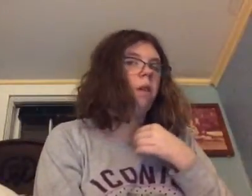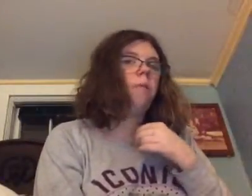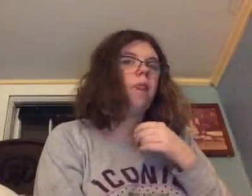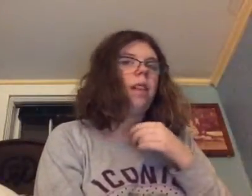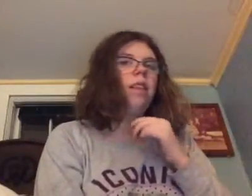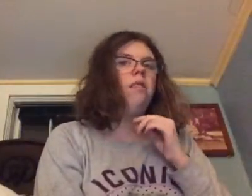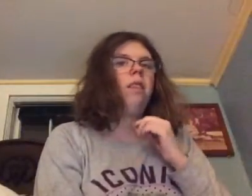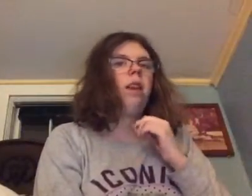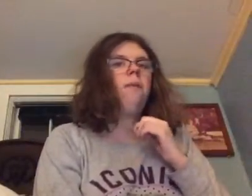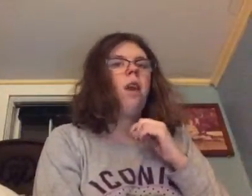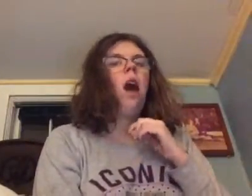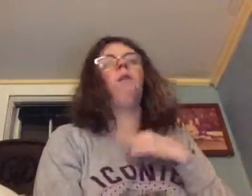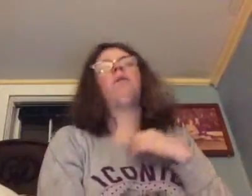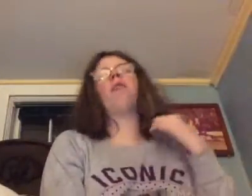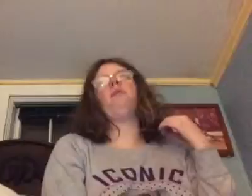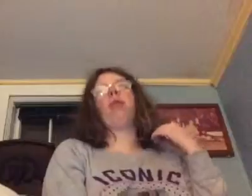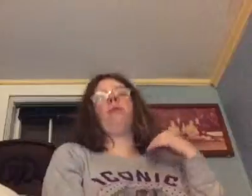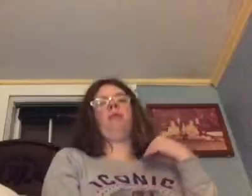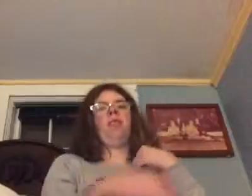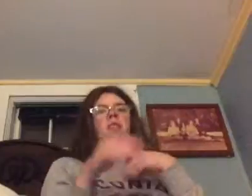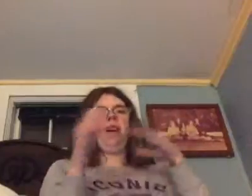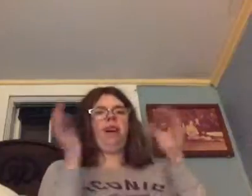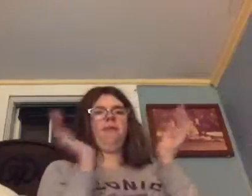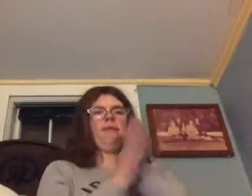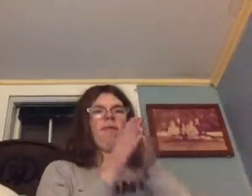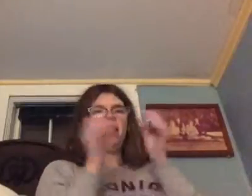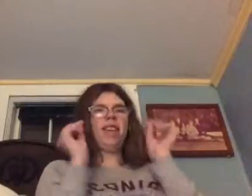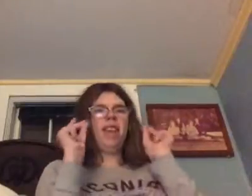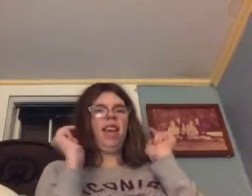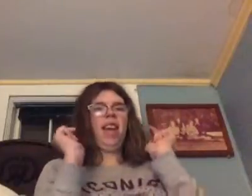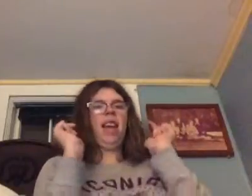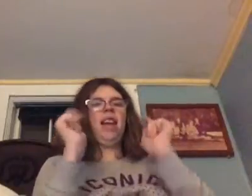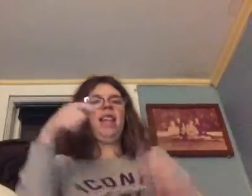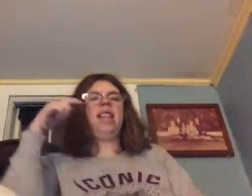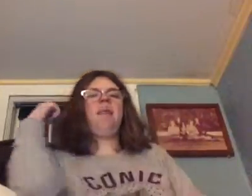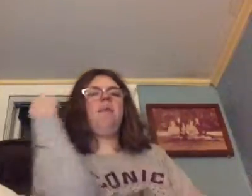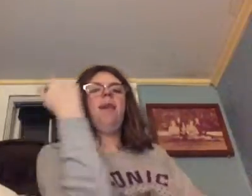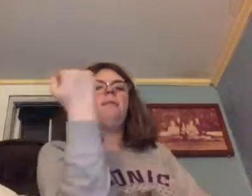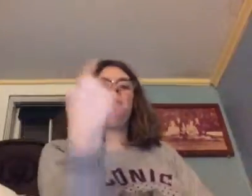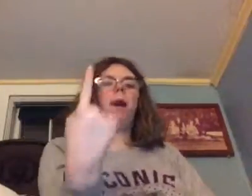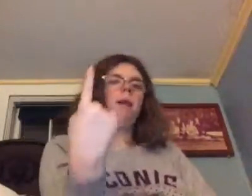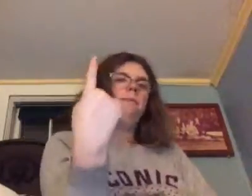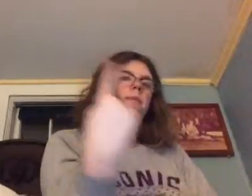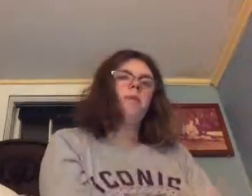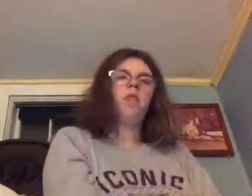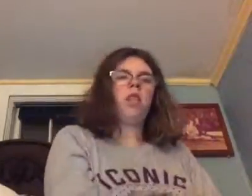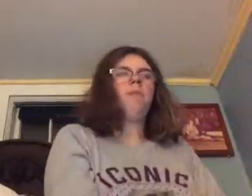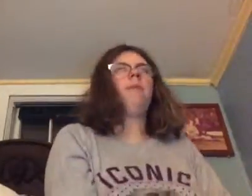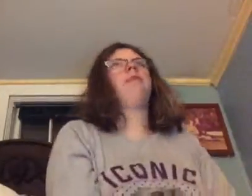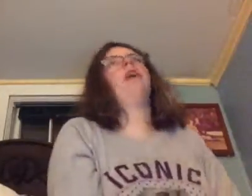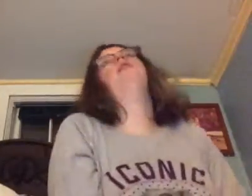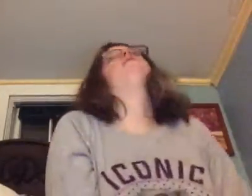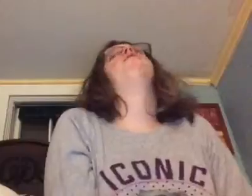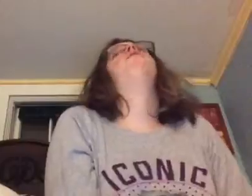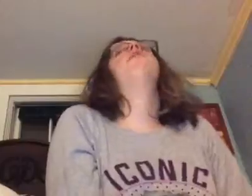I hope you guys like this video. Oh, tips for making best friends, right. Tip number one, just be yourself. You don't want to